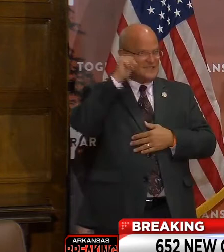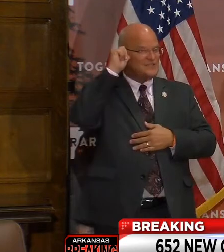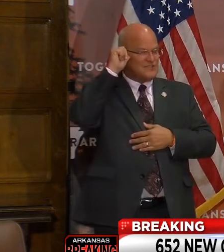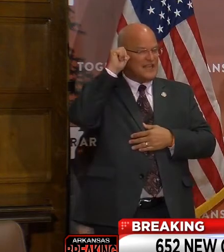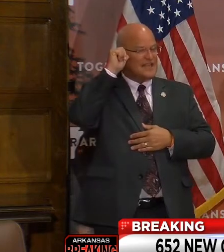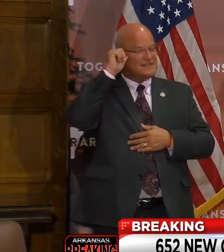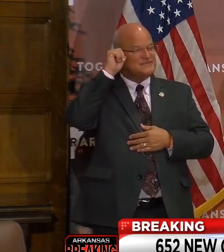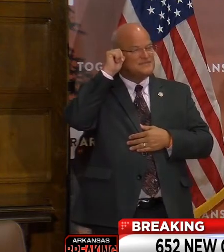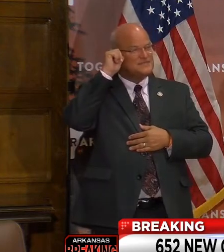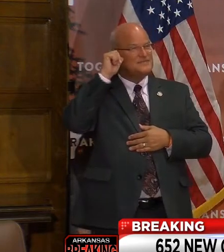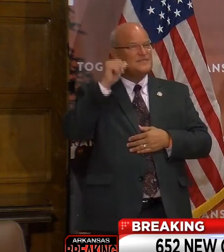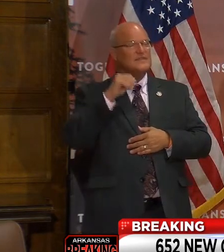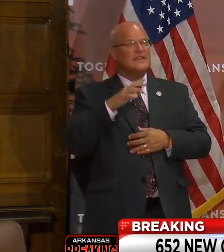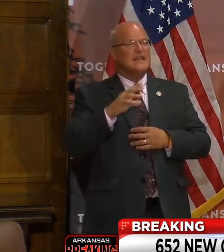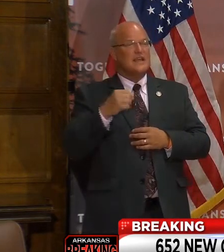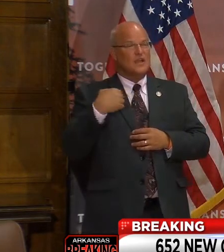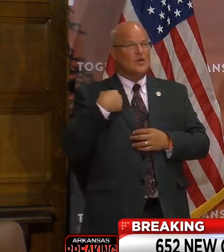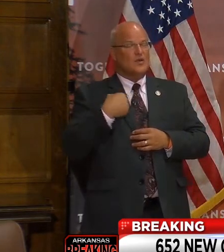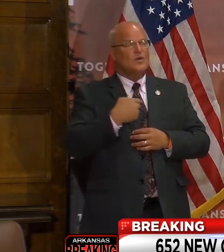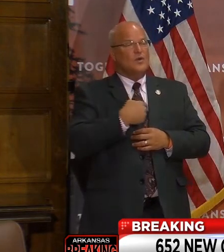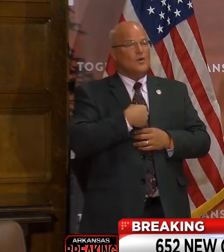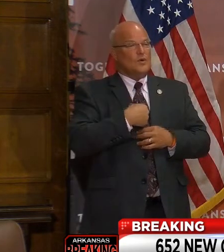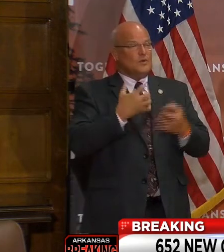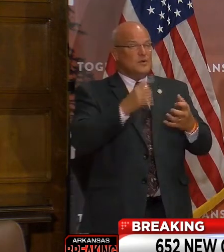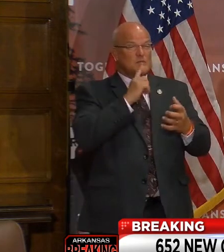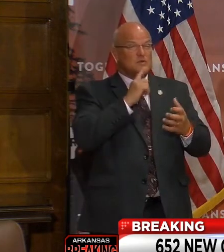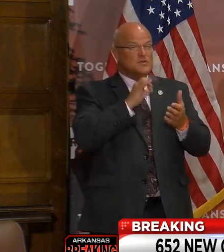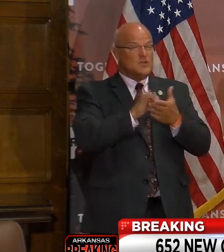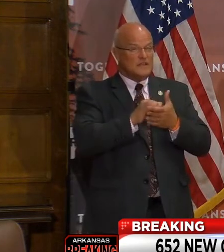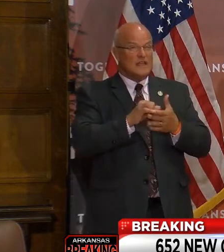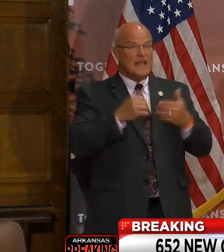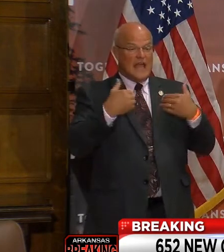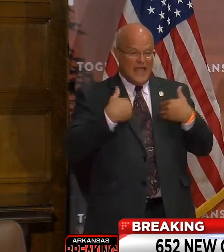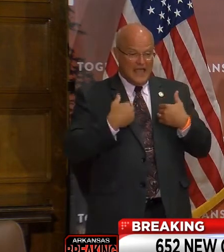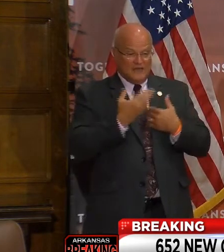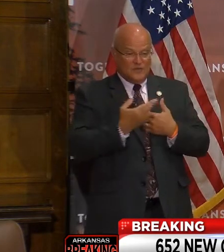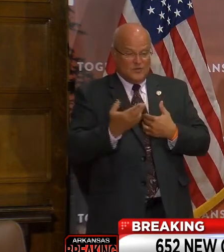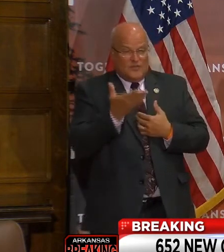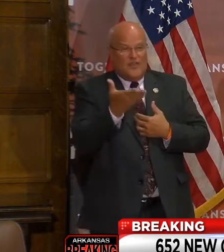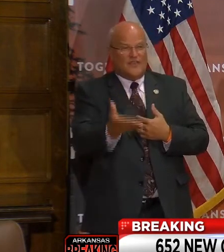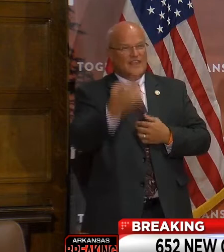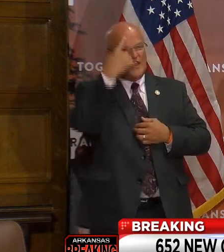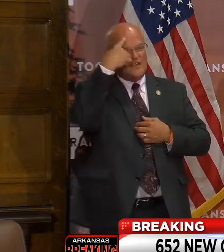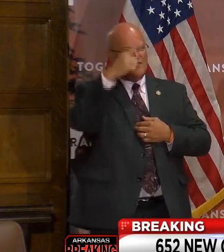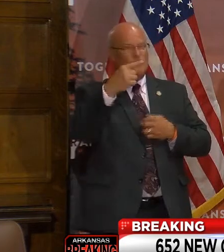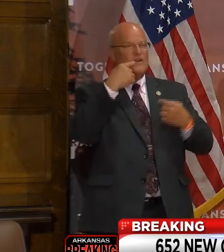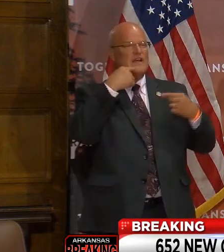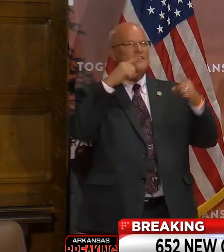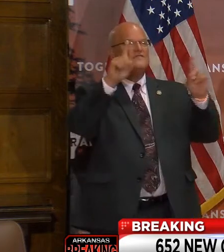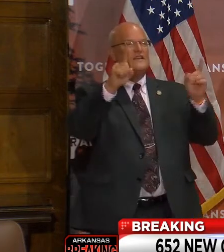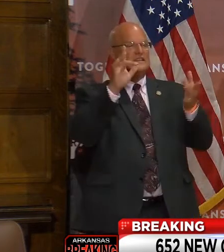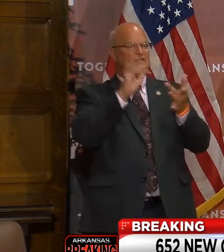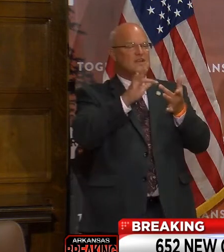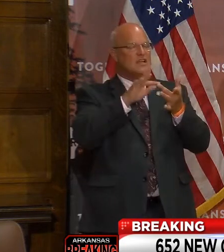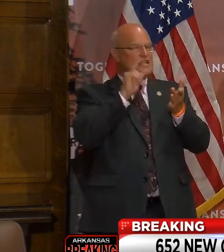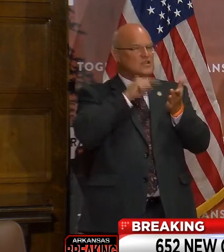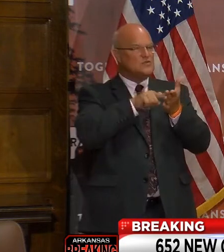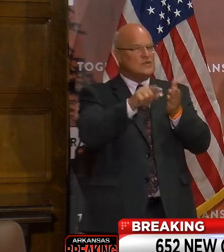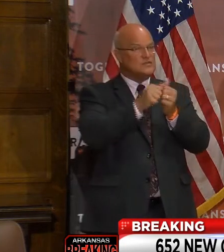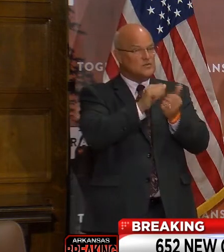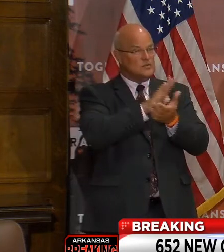yesterday, and we want to make sure there are the resources there for effective contact tracing with our